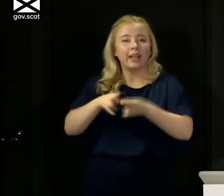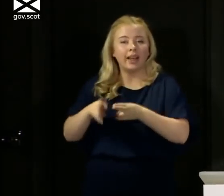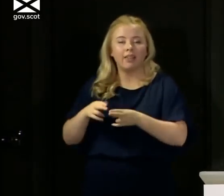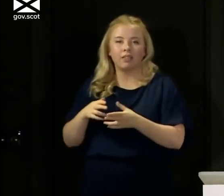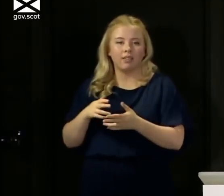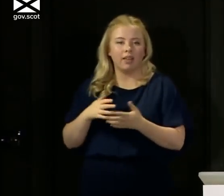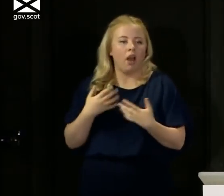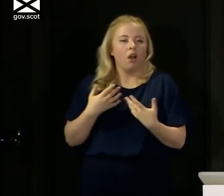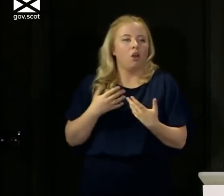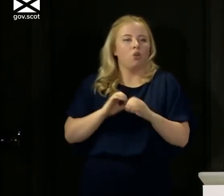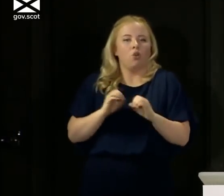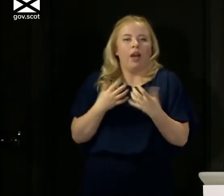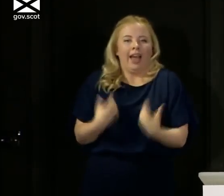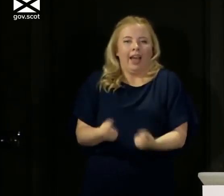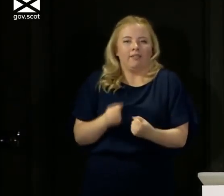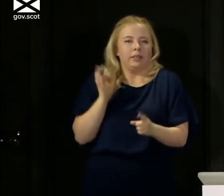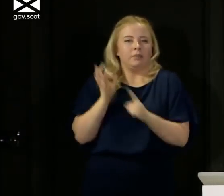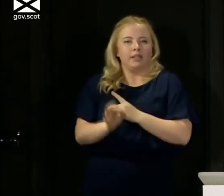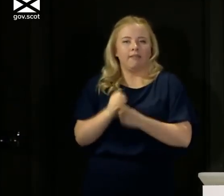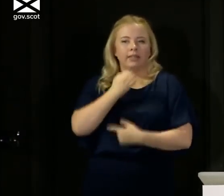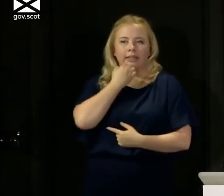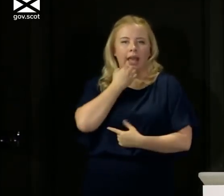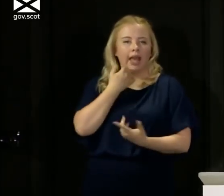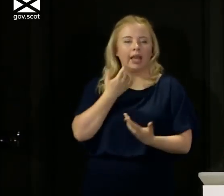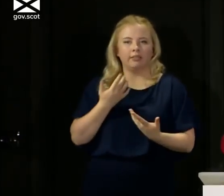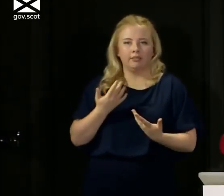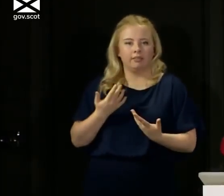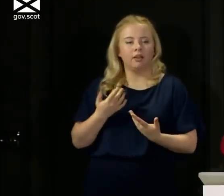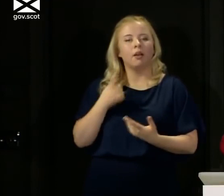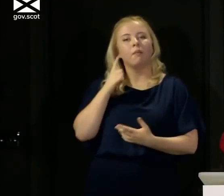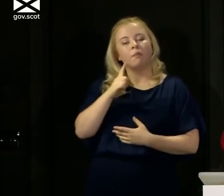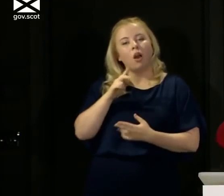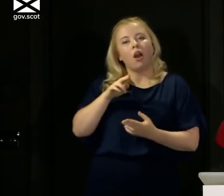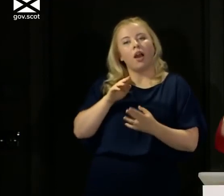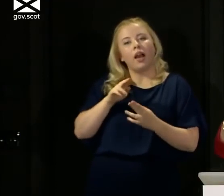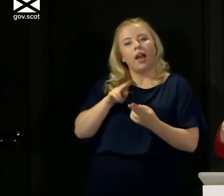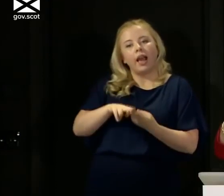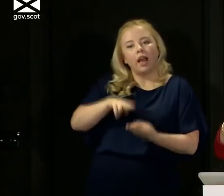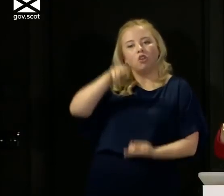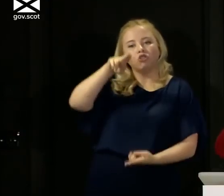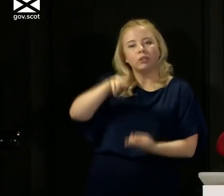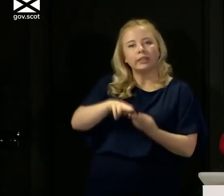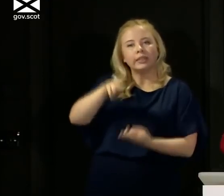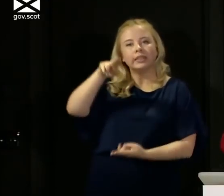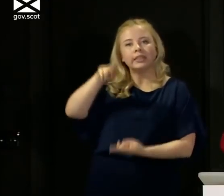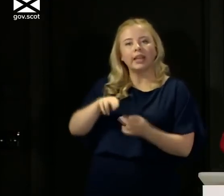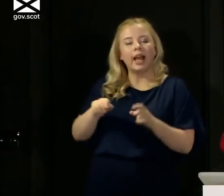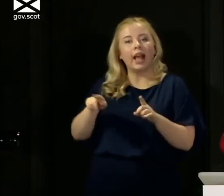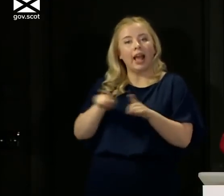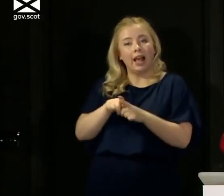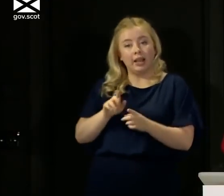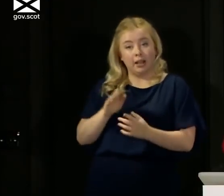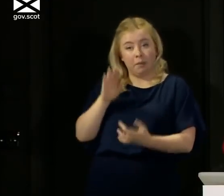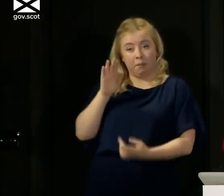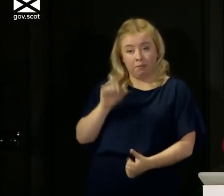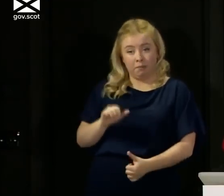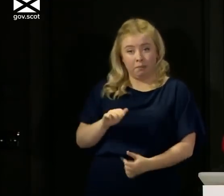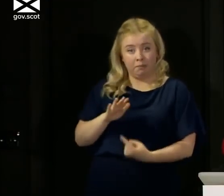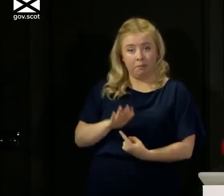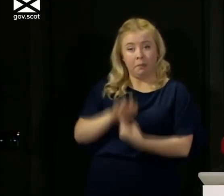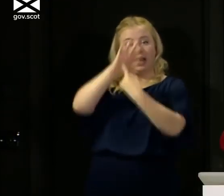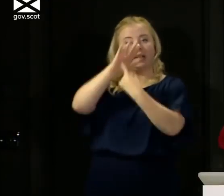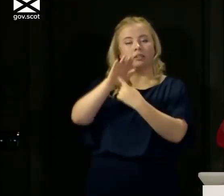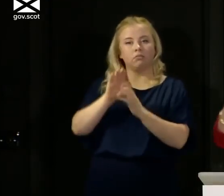I don't have it in front of me right now, so I'm not giving you specific dates, but the increase and the peak spike of all of these came from sort of